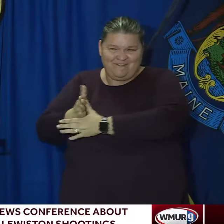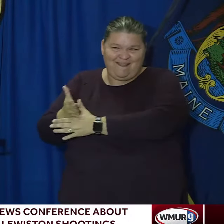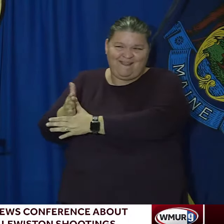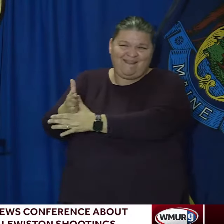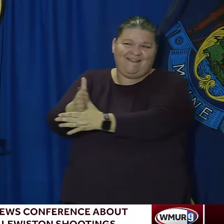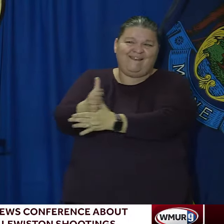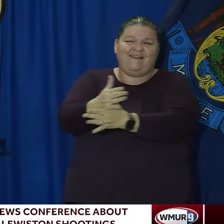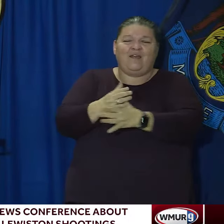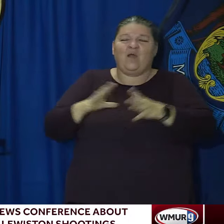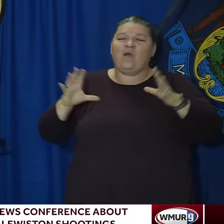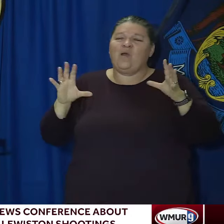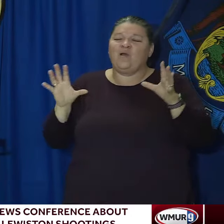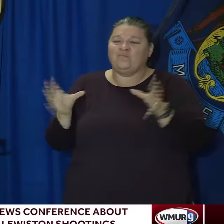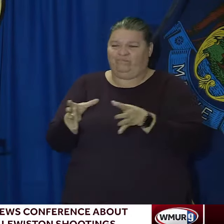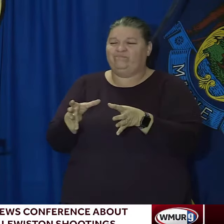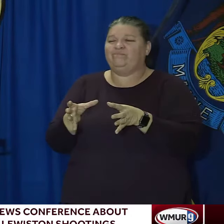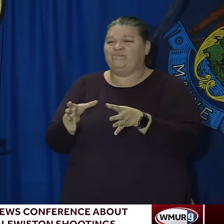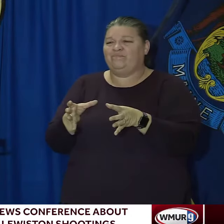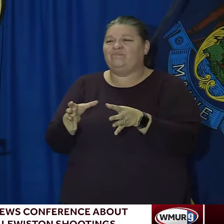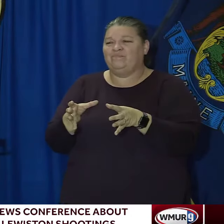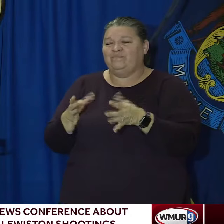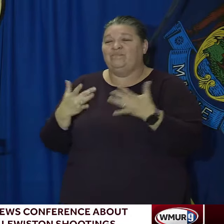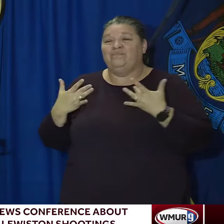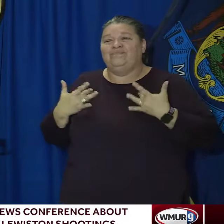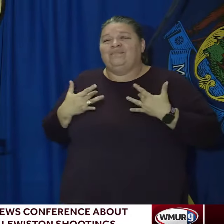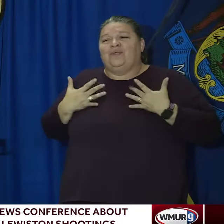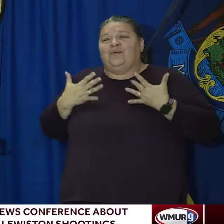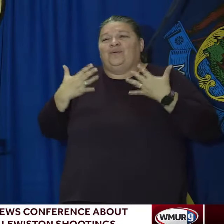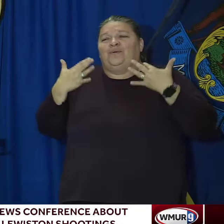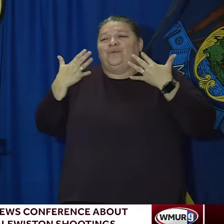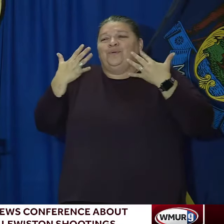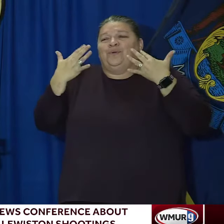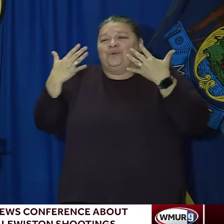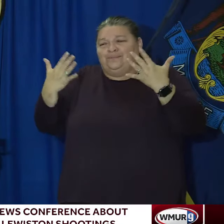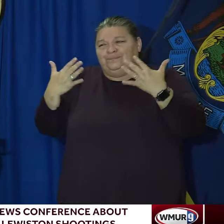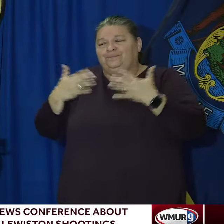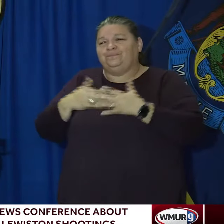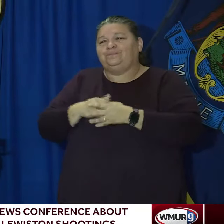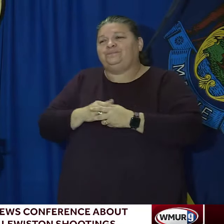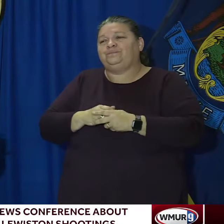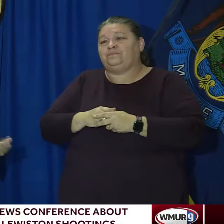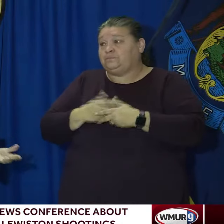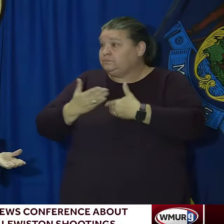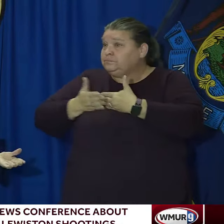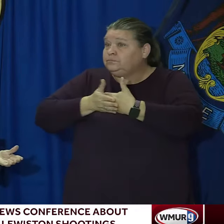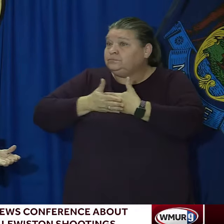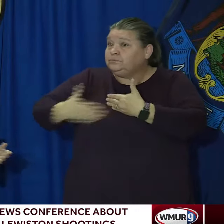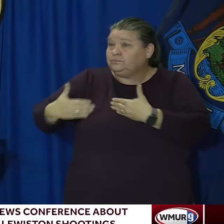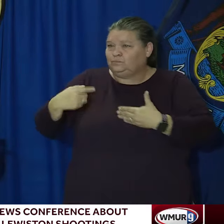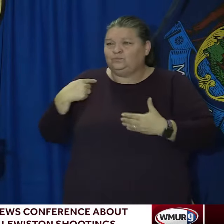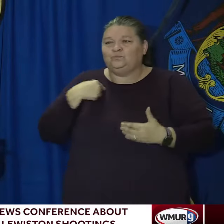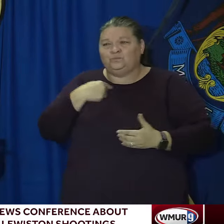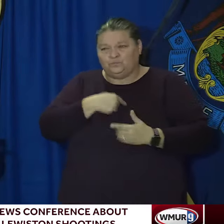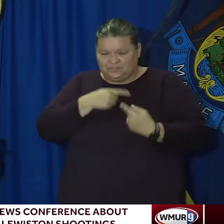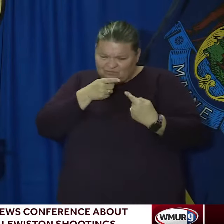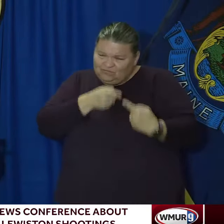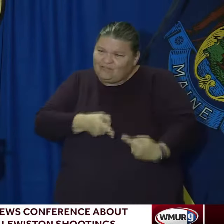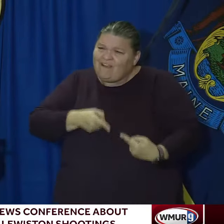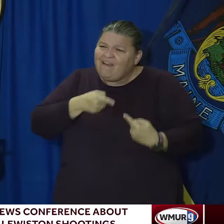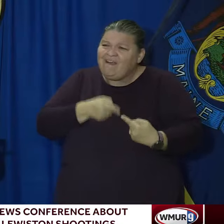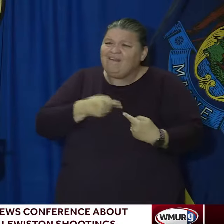From this day on, struggling as we may, let us wrap our arms around one